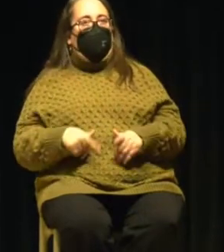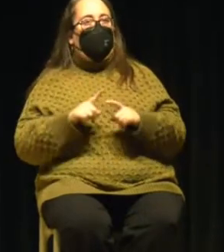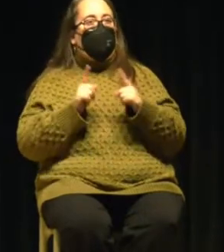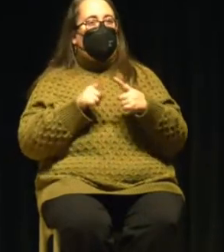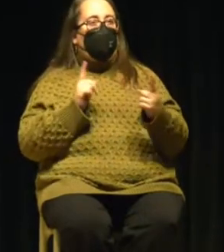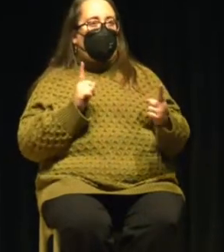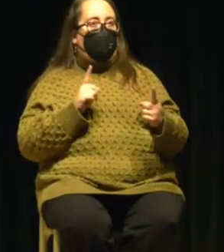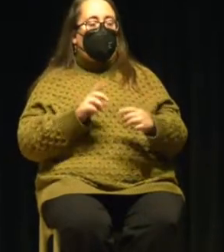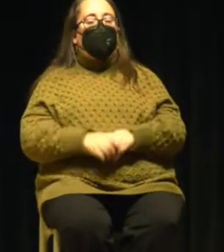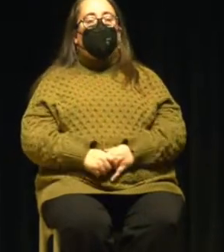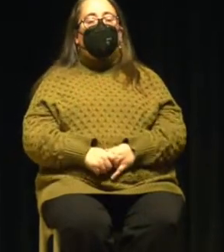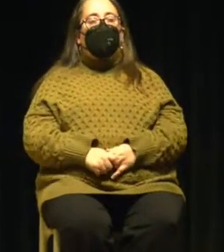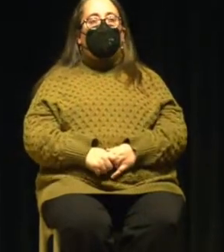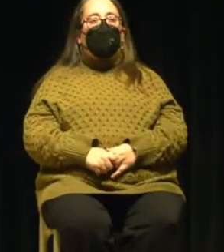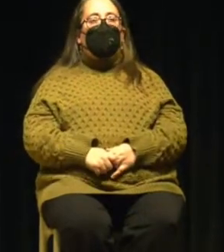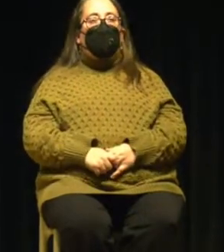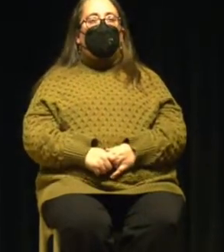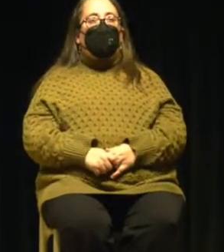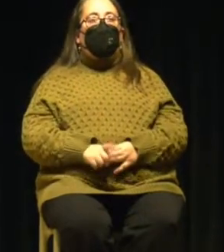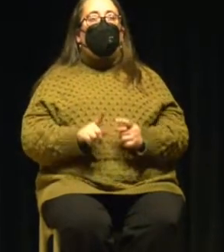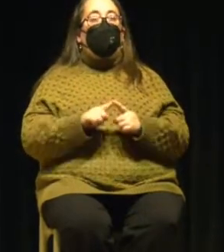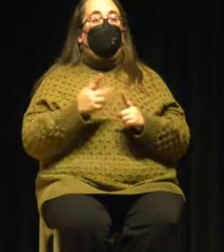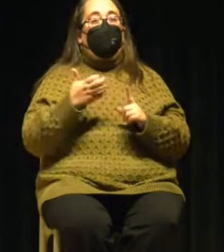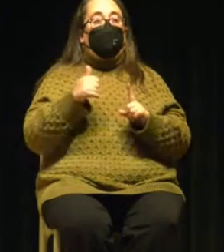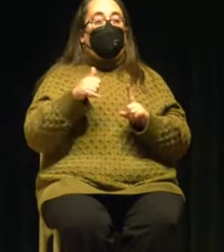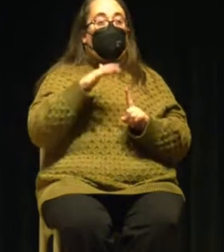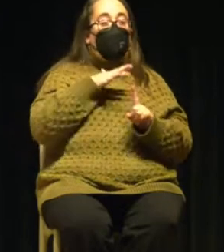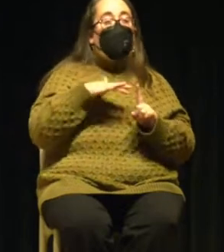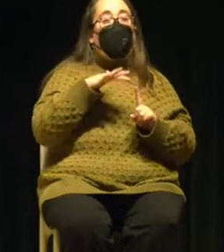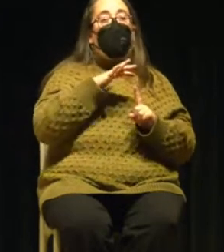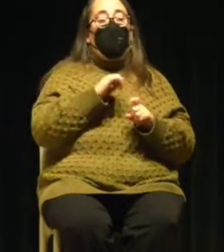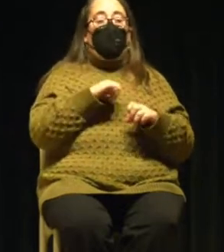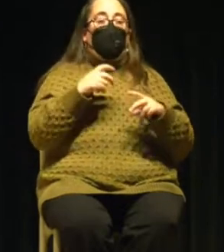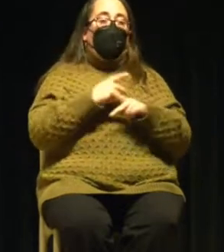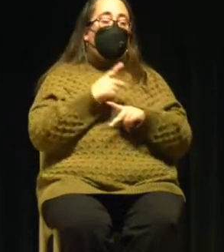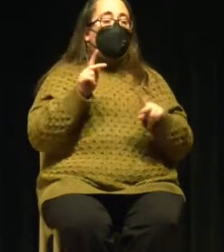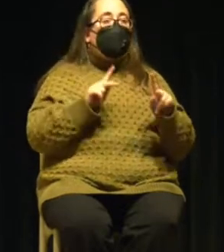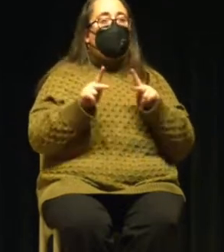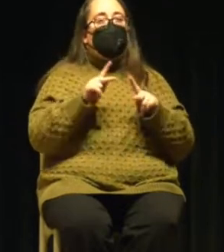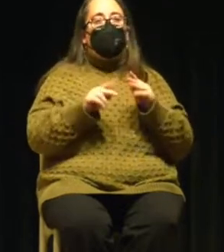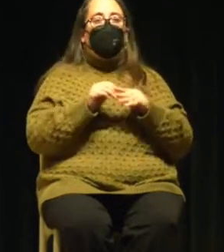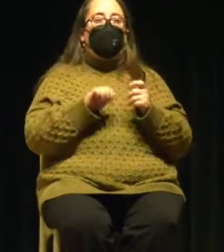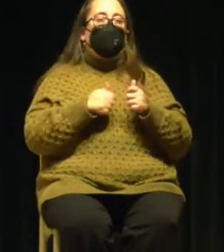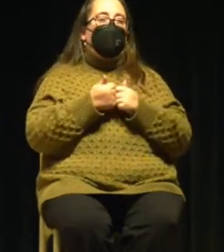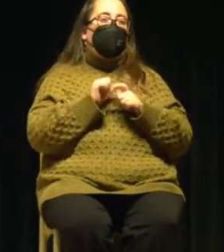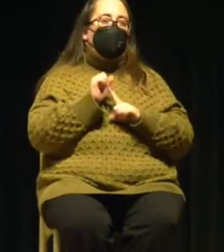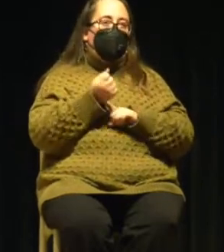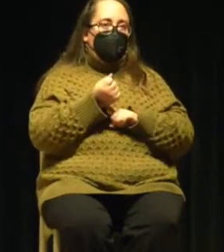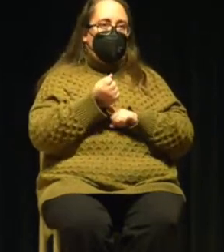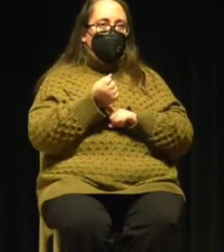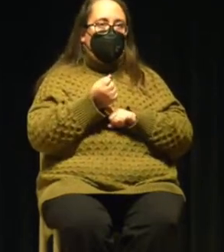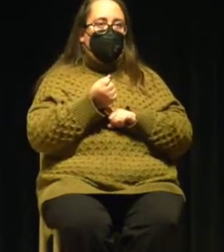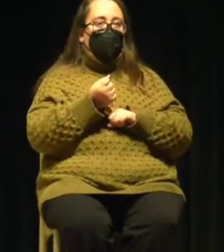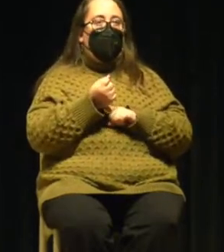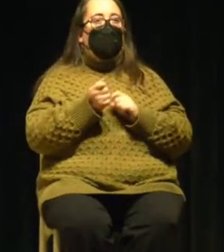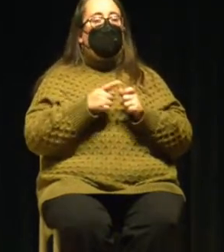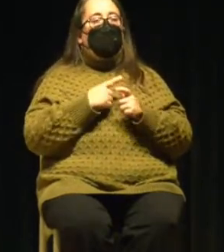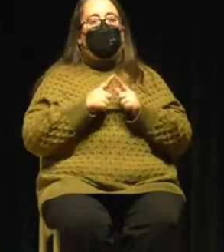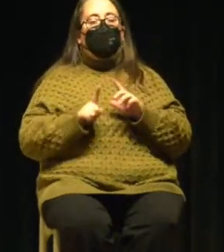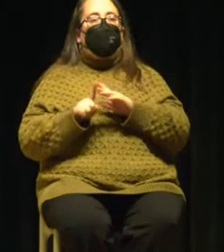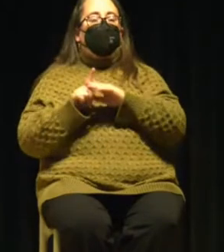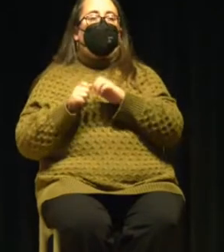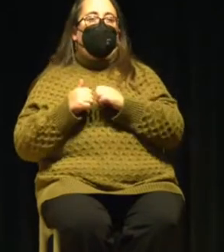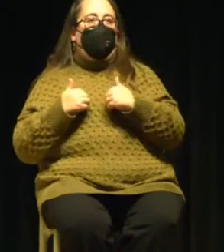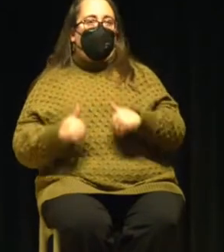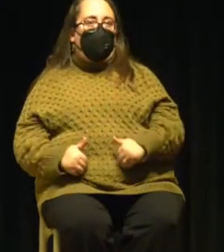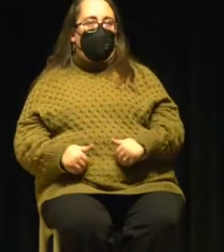way around. Mm-hmm. It was when things were horrible around me, I was surrounded by the worst people in the most difficult circumstances, that it manifested in my body.